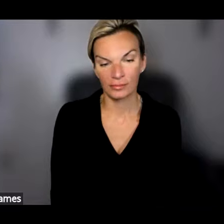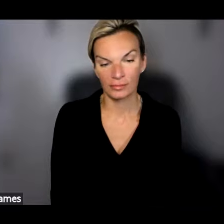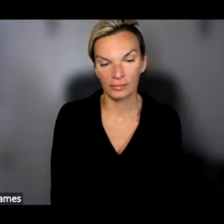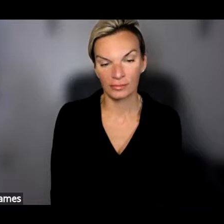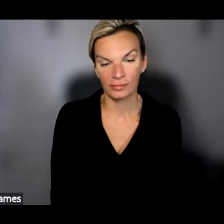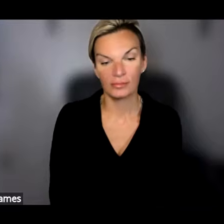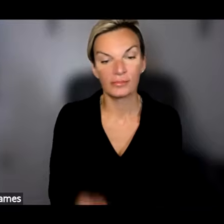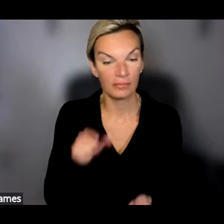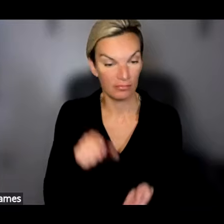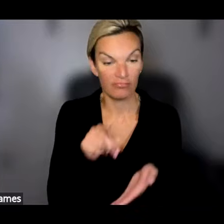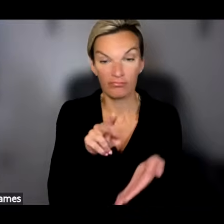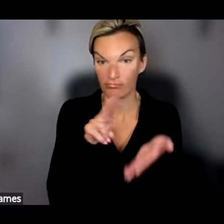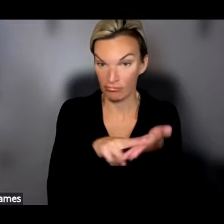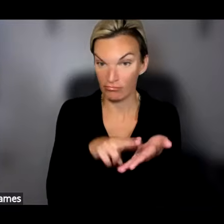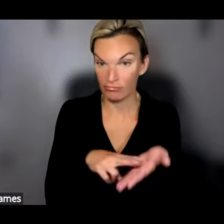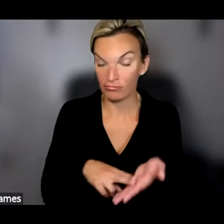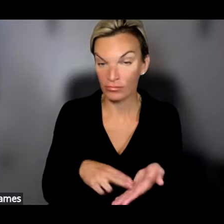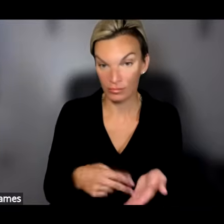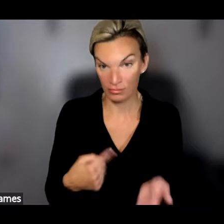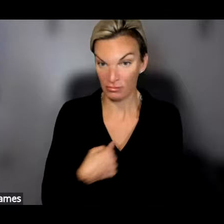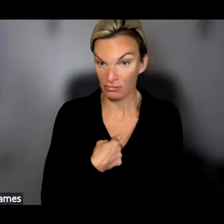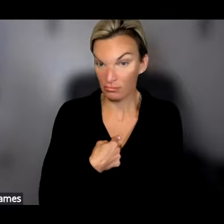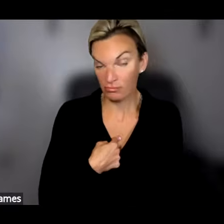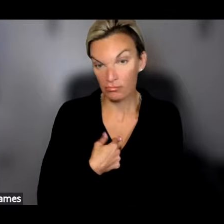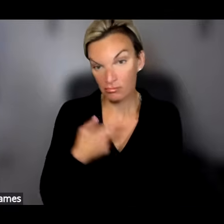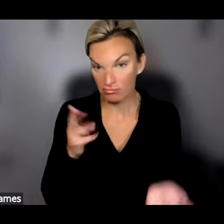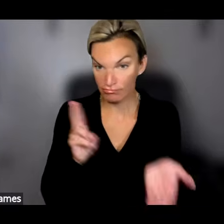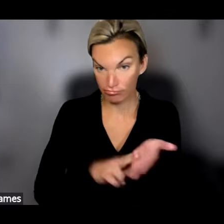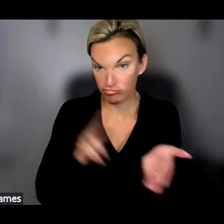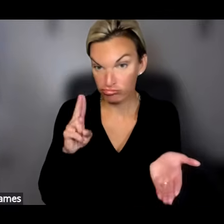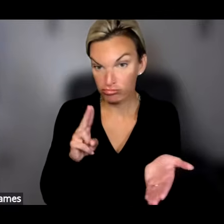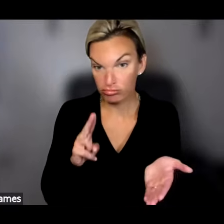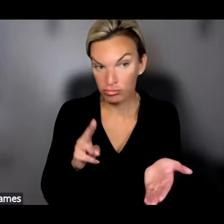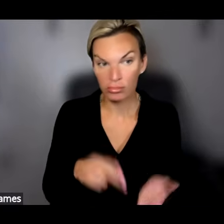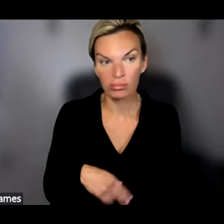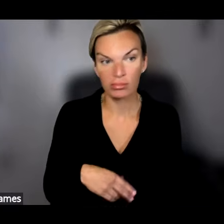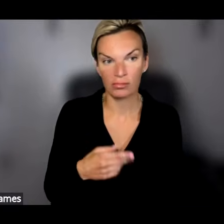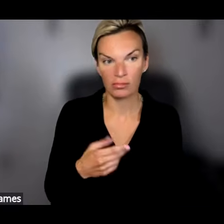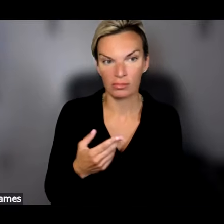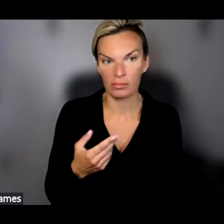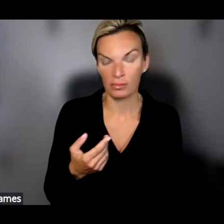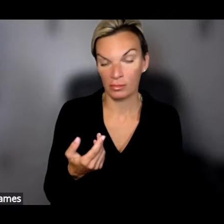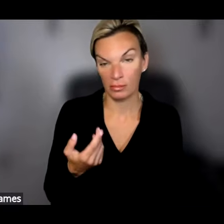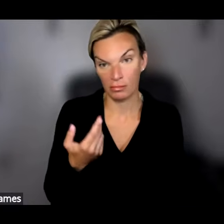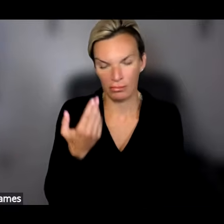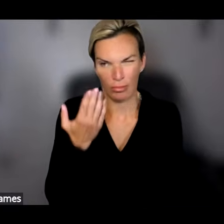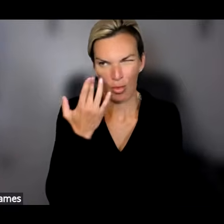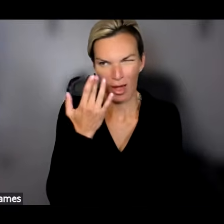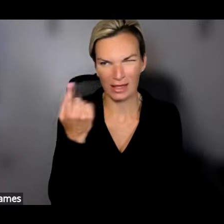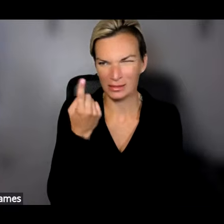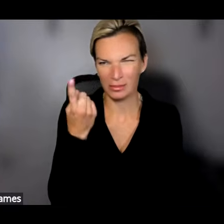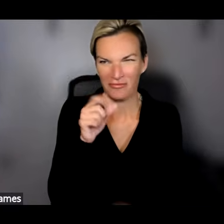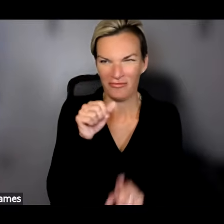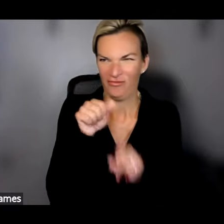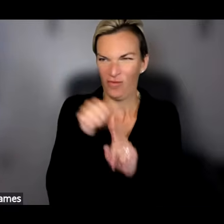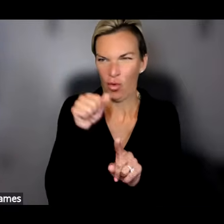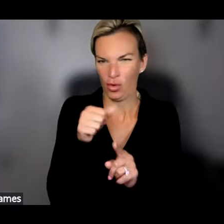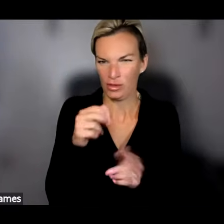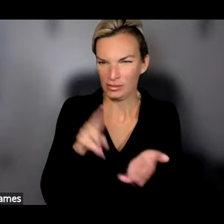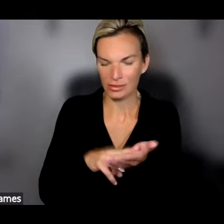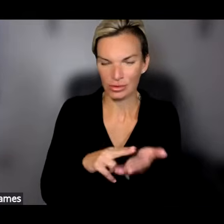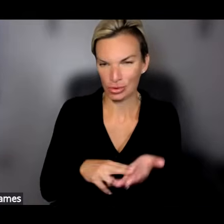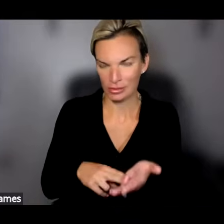personally signed those. I don't know why anyone would want to forge my signature on them, but I'm happy to answer